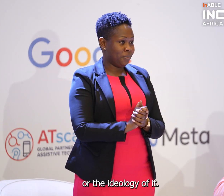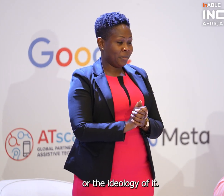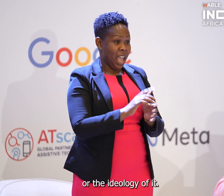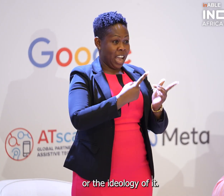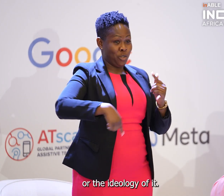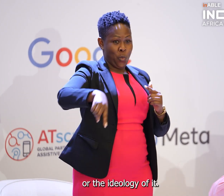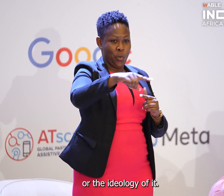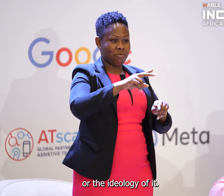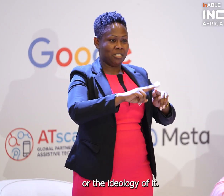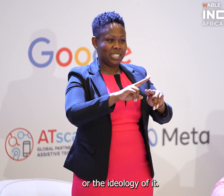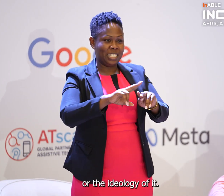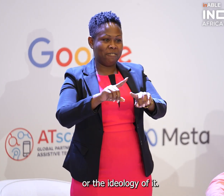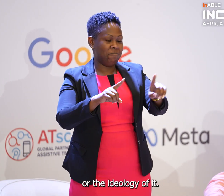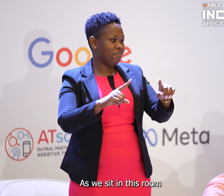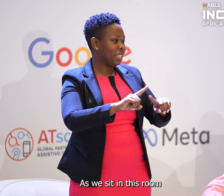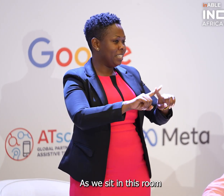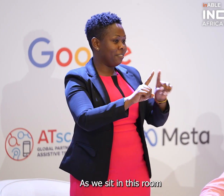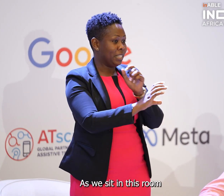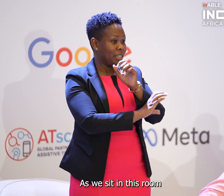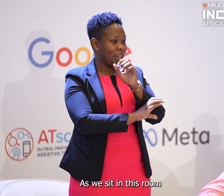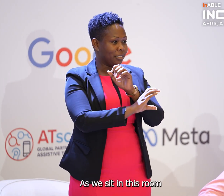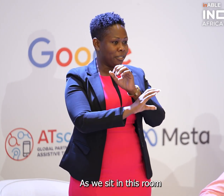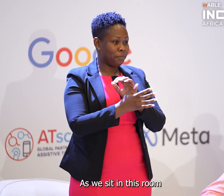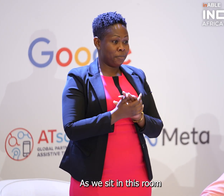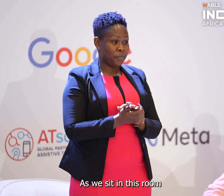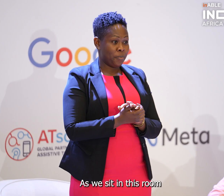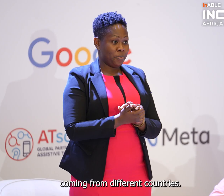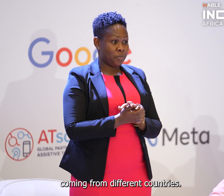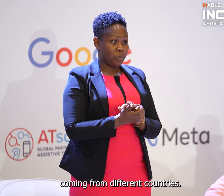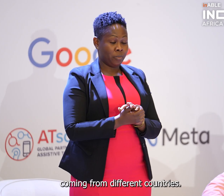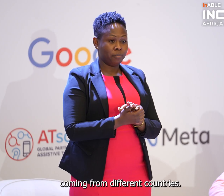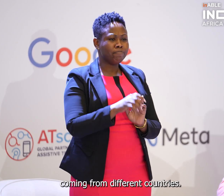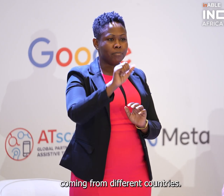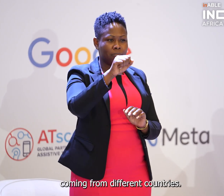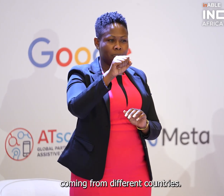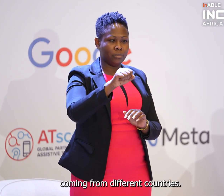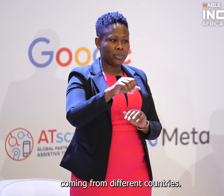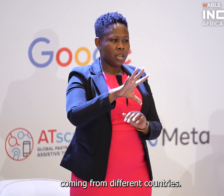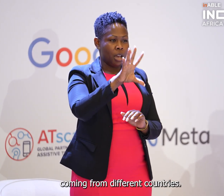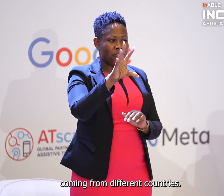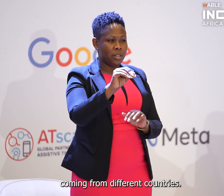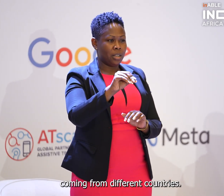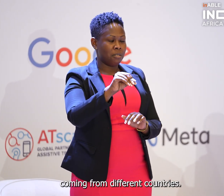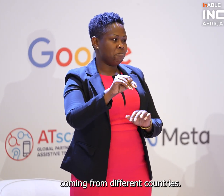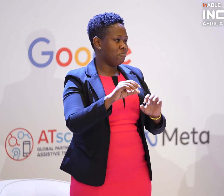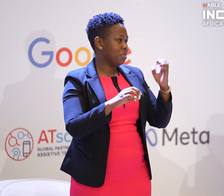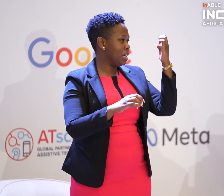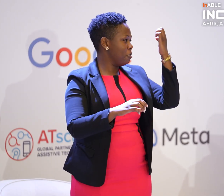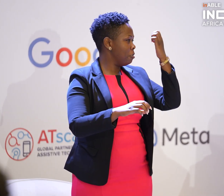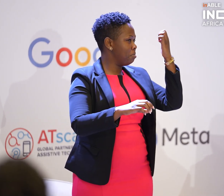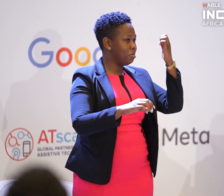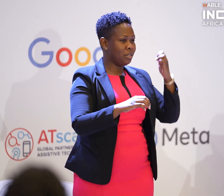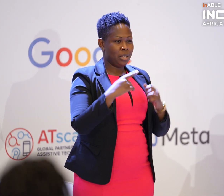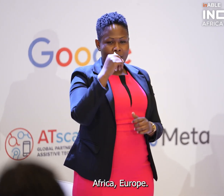or the ideology of it. As we sit in this room, coming from different countries,